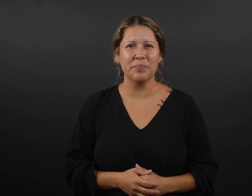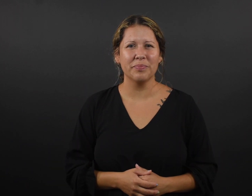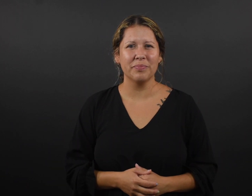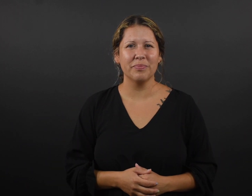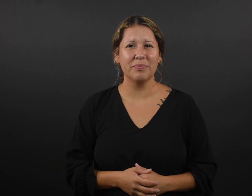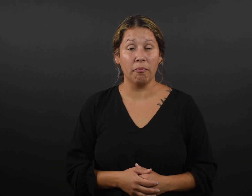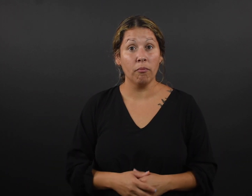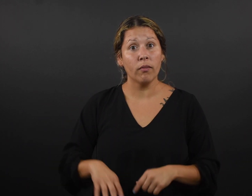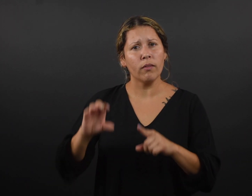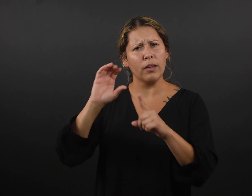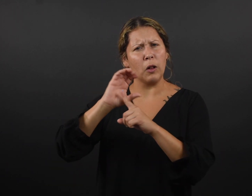and our children grow.